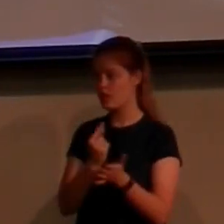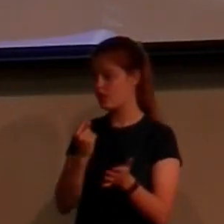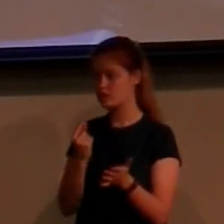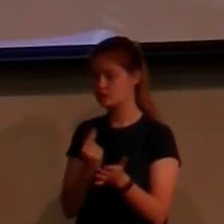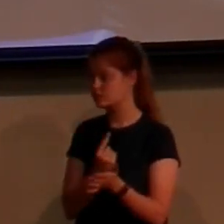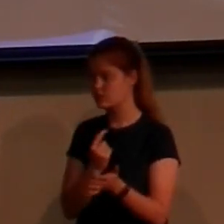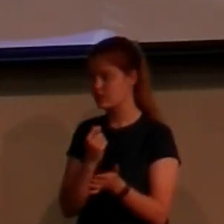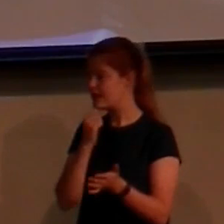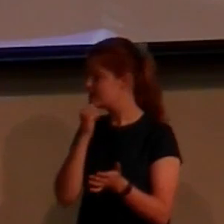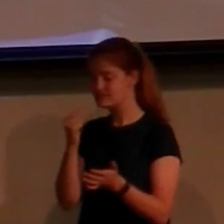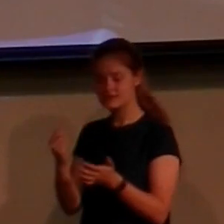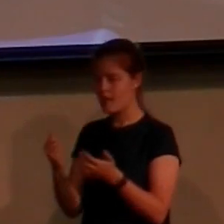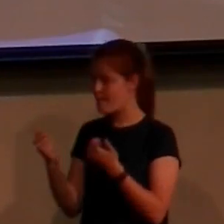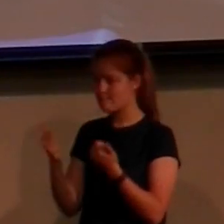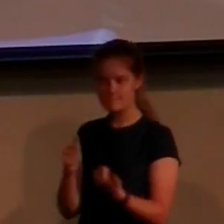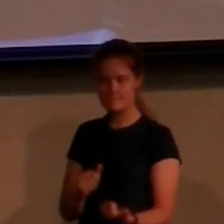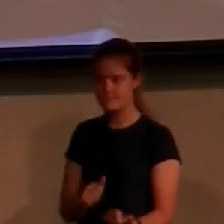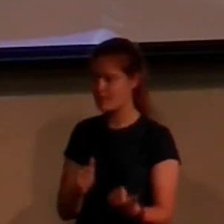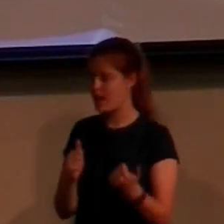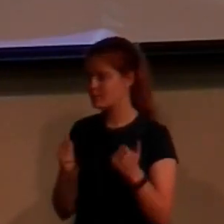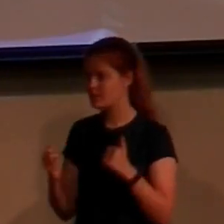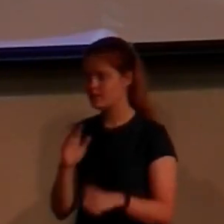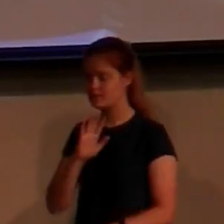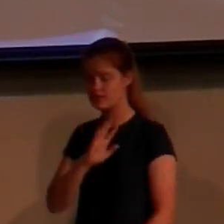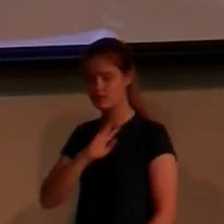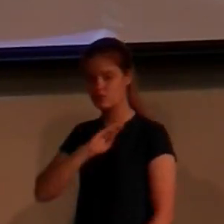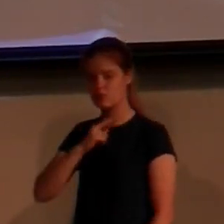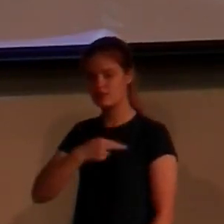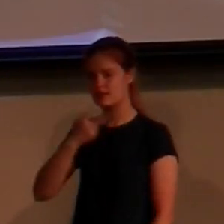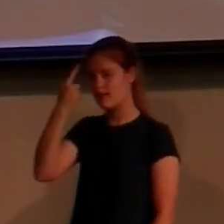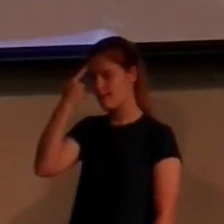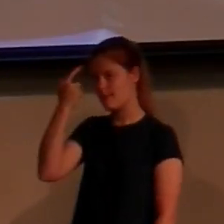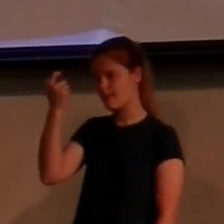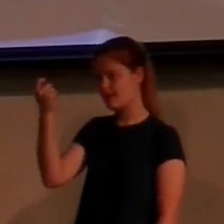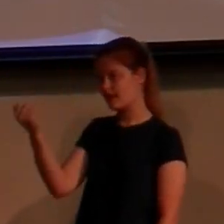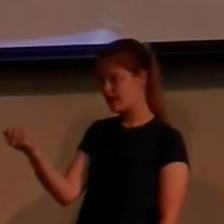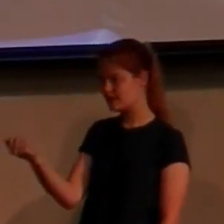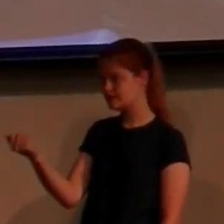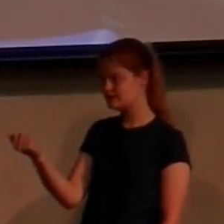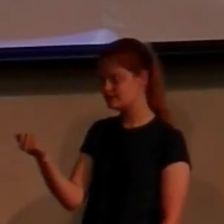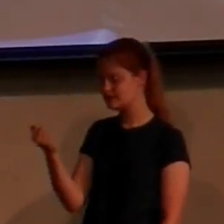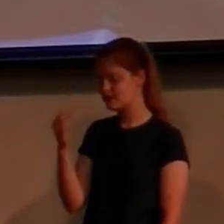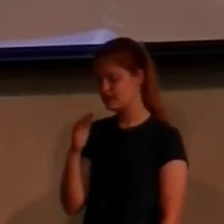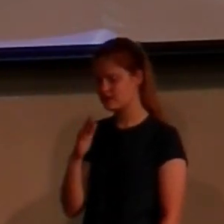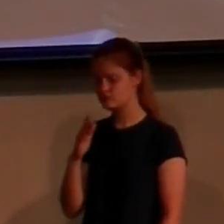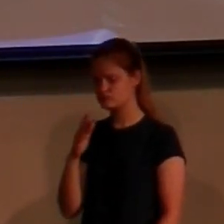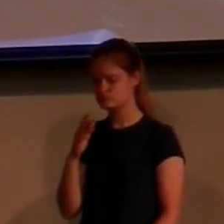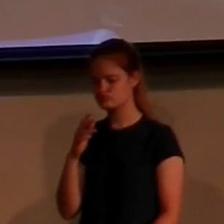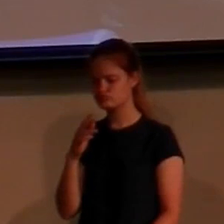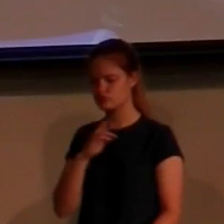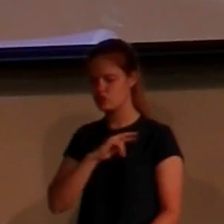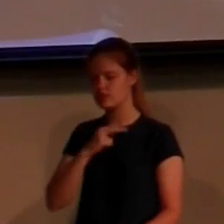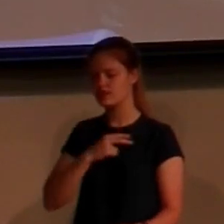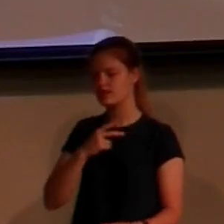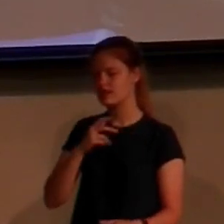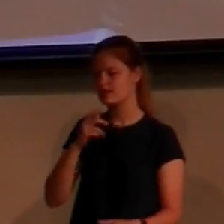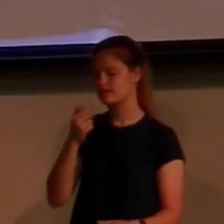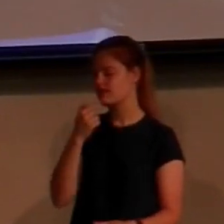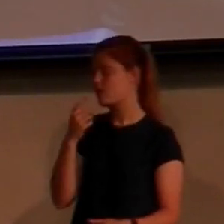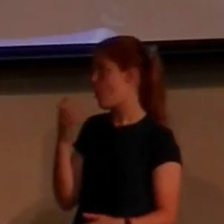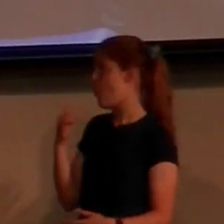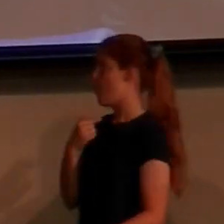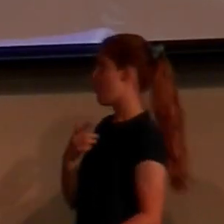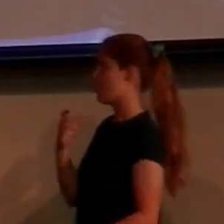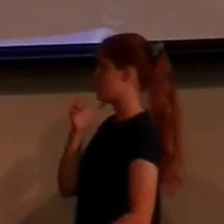being baptized in his denomination, because his denomination, they claim not to be a church. So that's why they